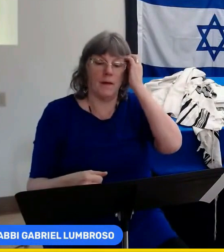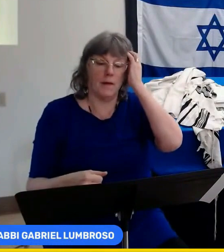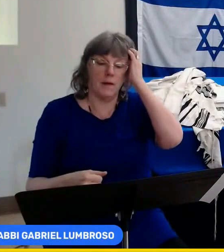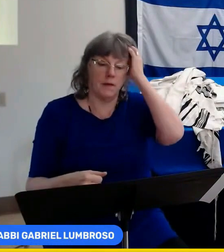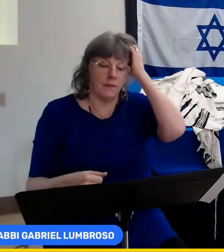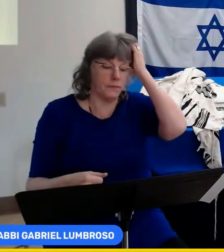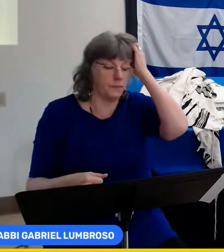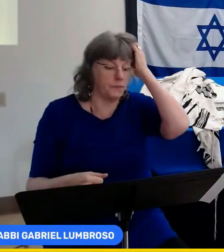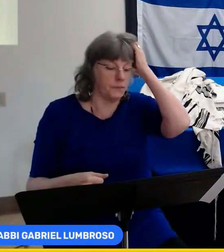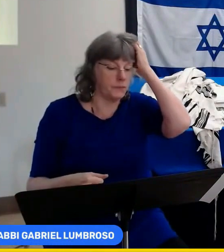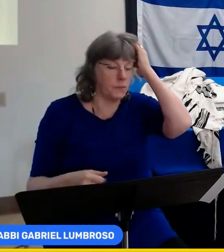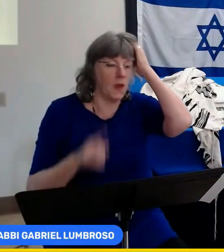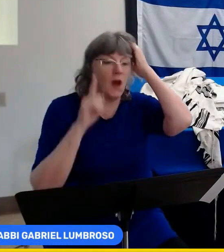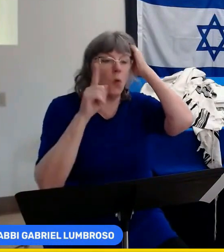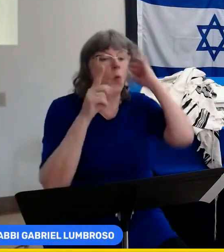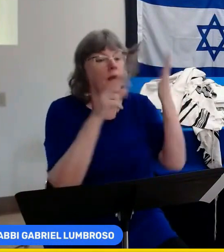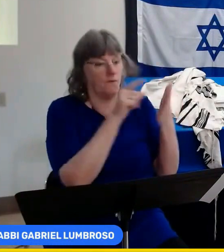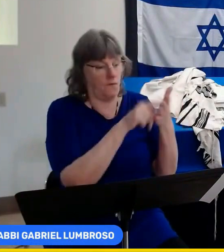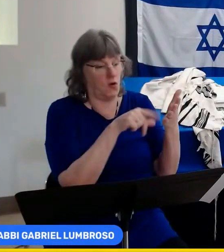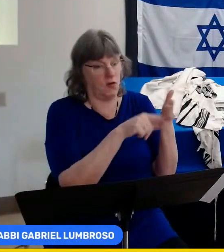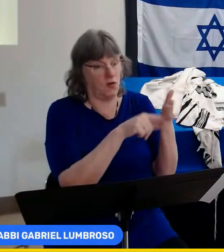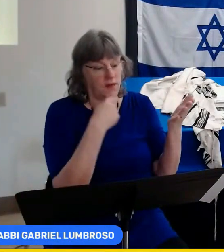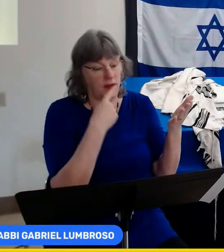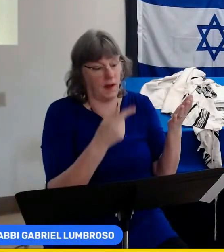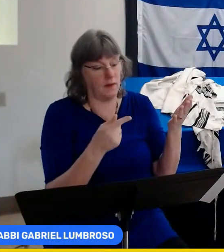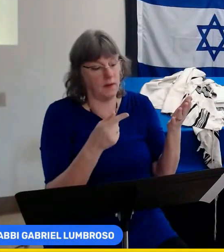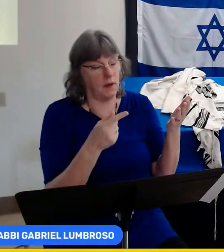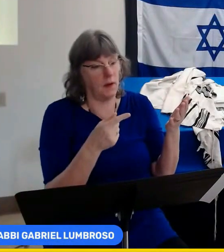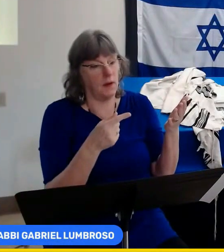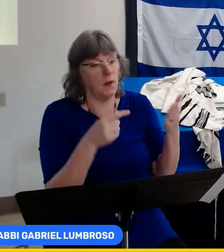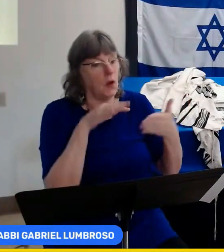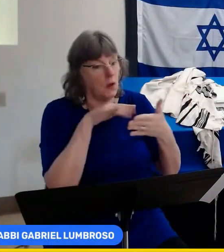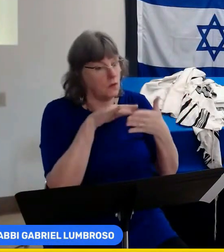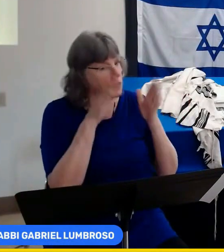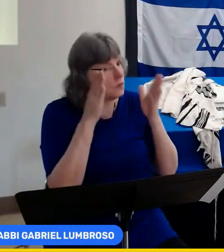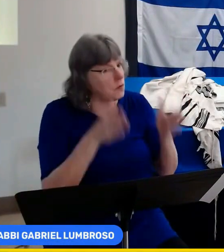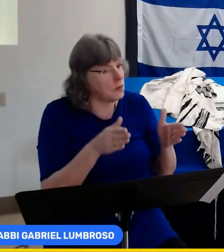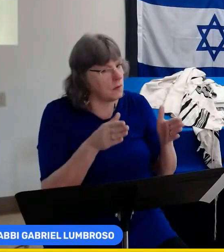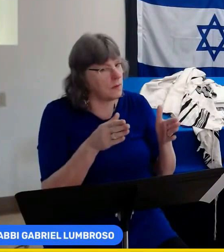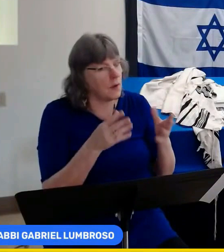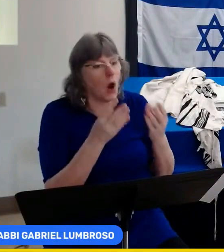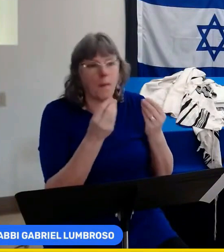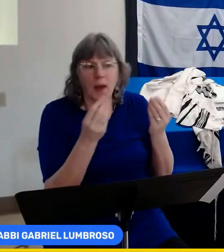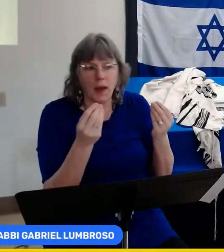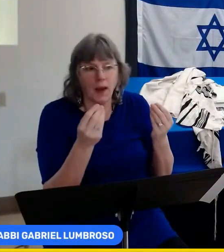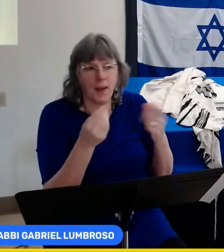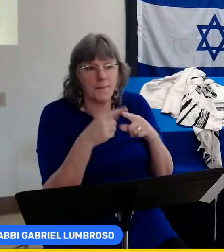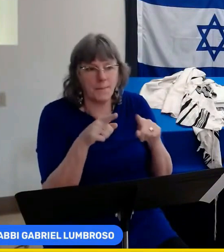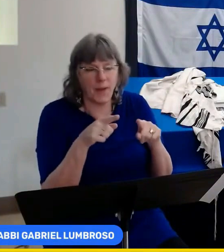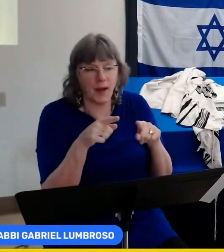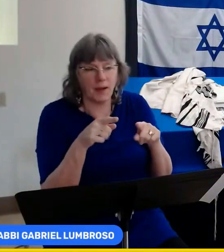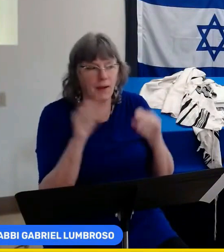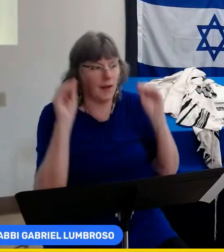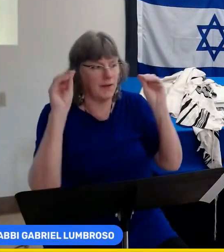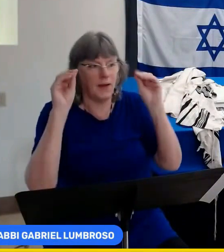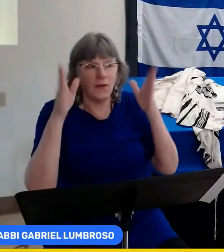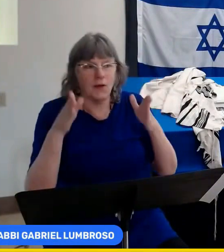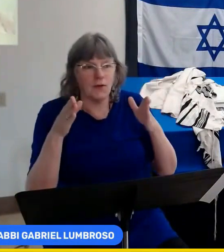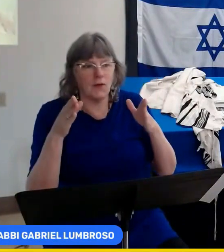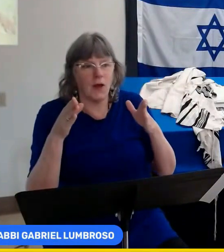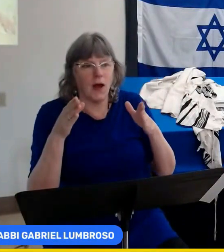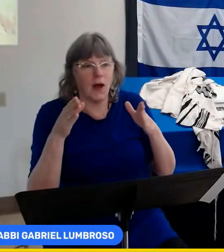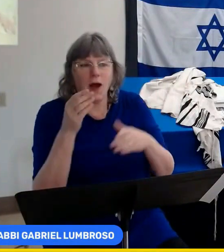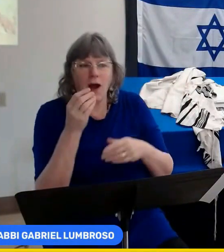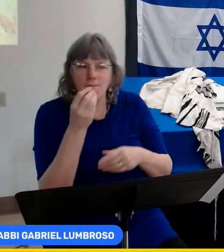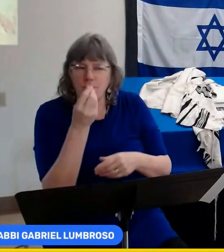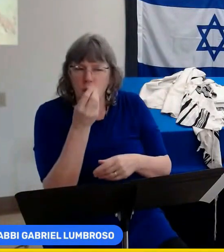it. You know, there's a verse that says in the Bible, the students are many, but the teachers are few. Pray for the Lord